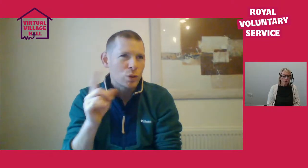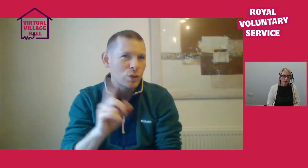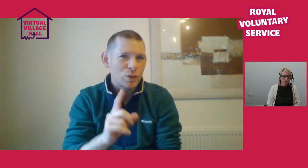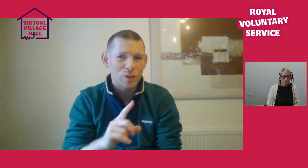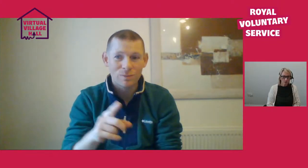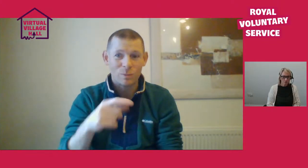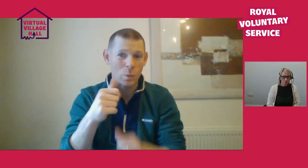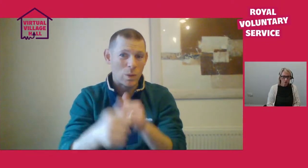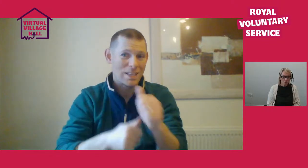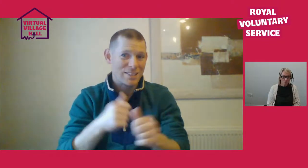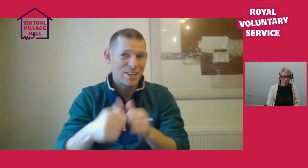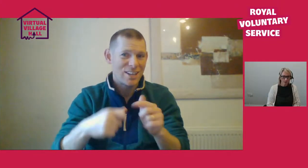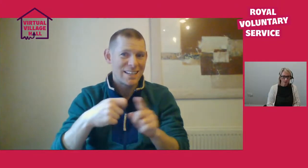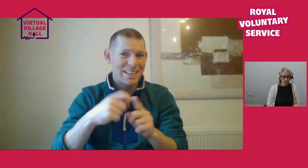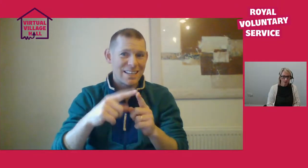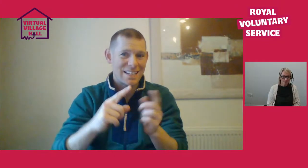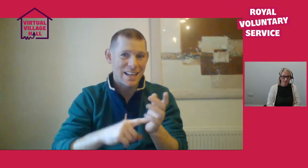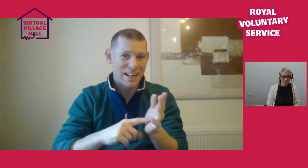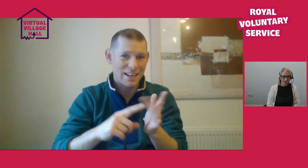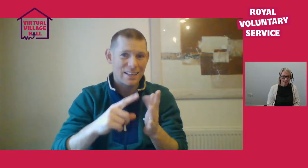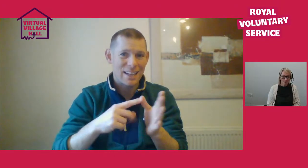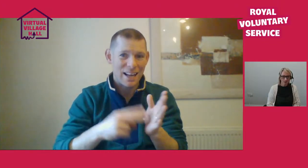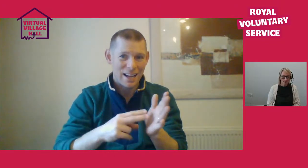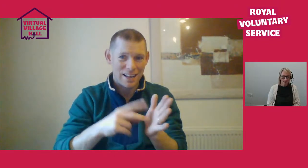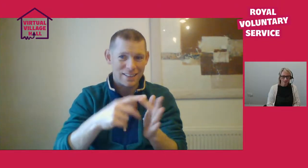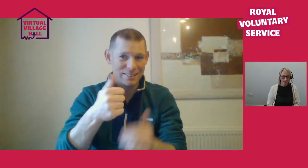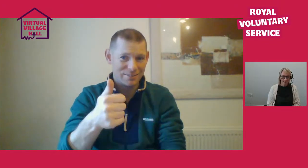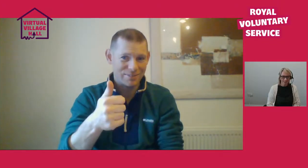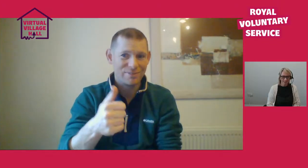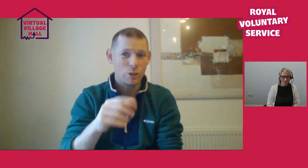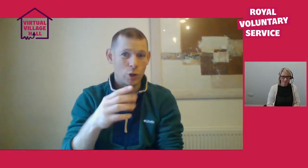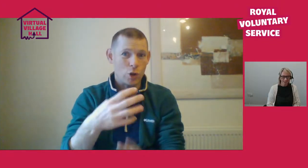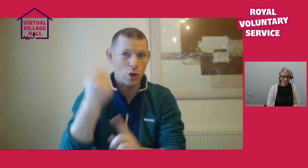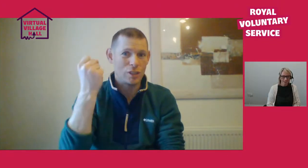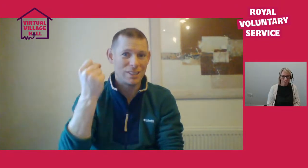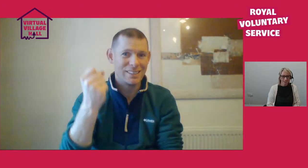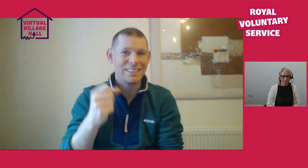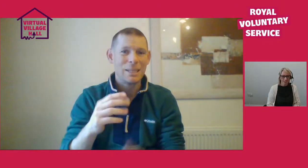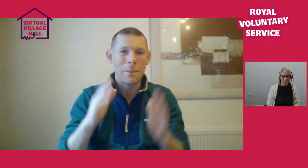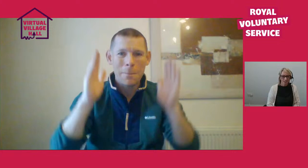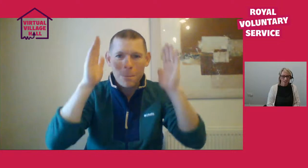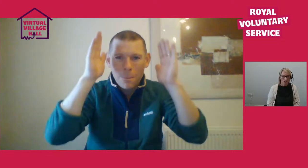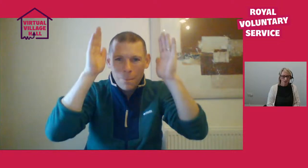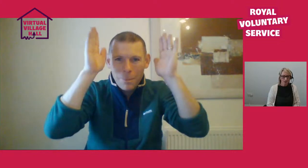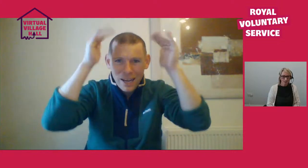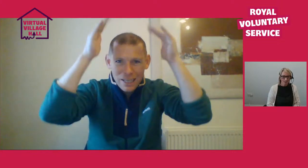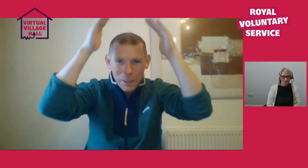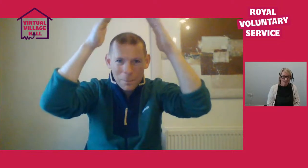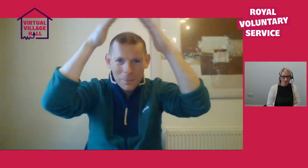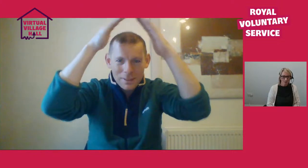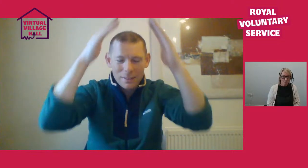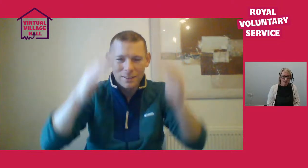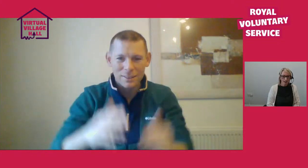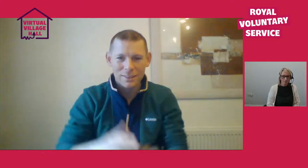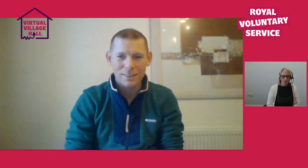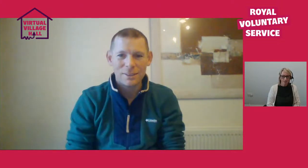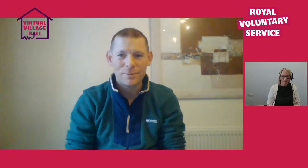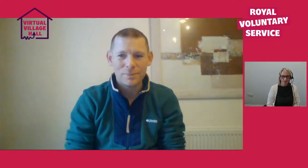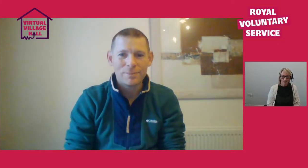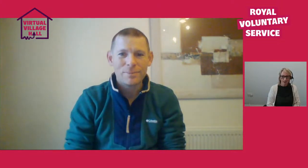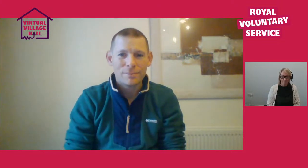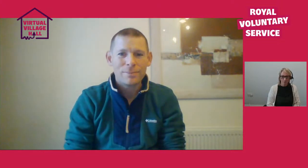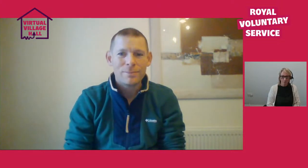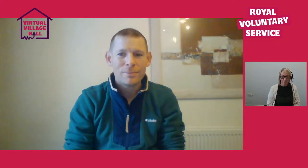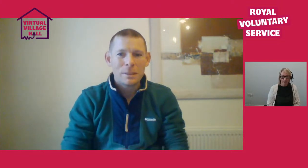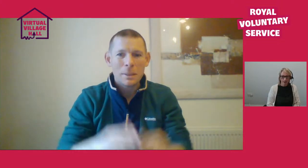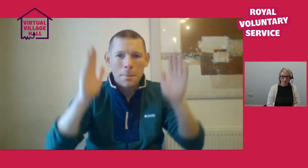Number 3 was a fruit, and well done, Kellyanne, got that right. She got it, and it's pineapple, and that's